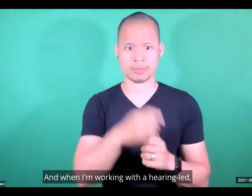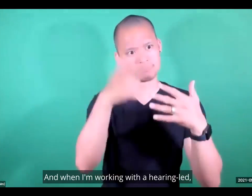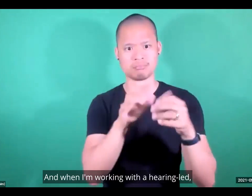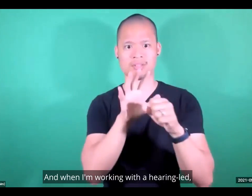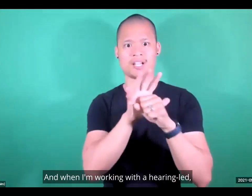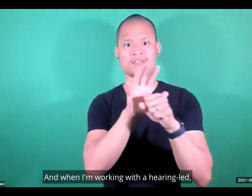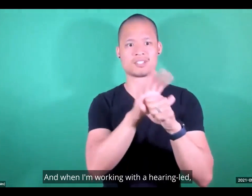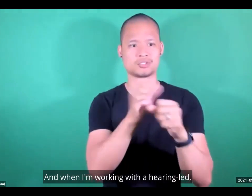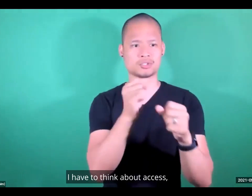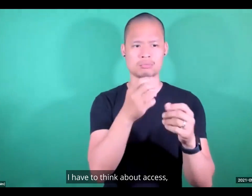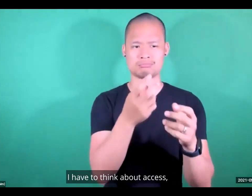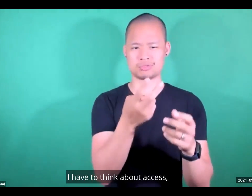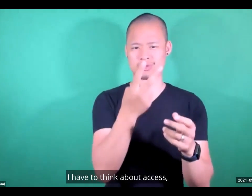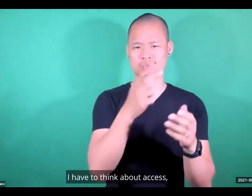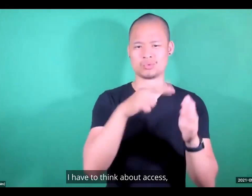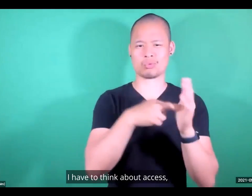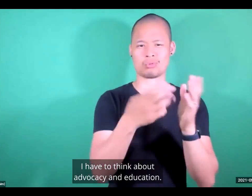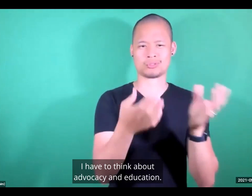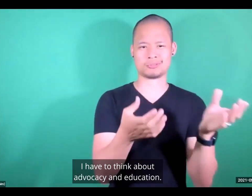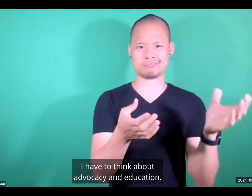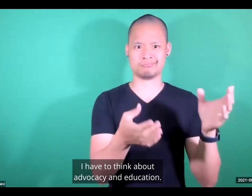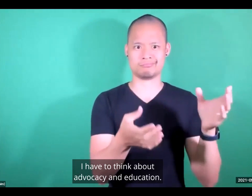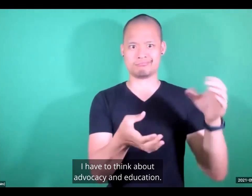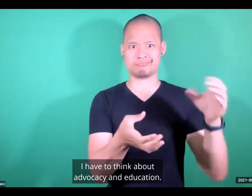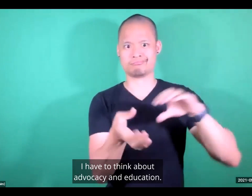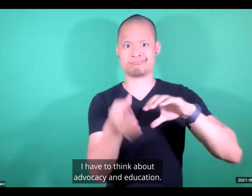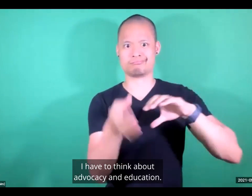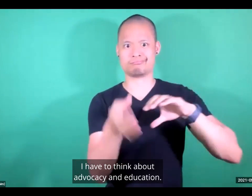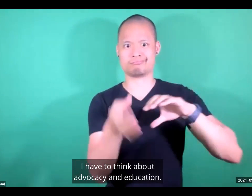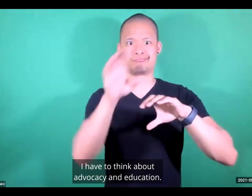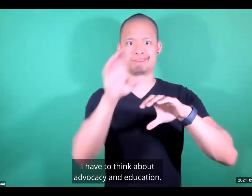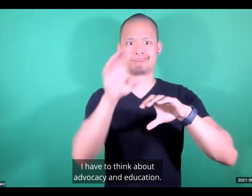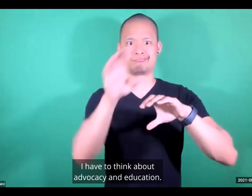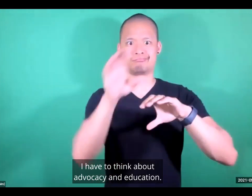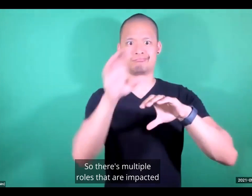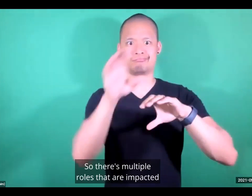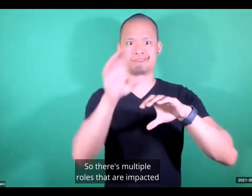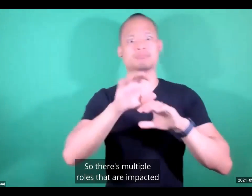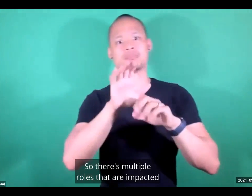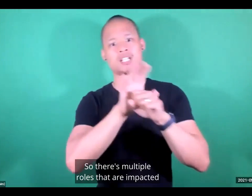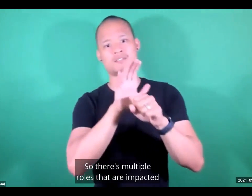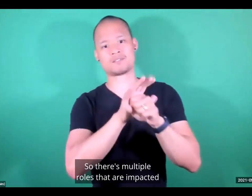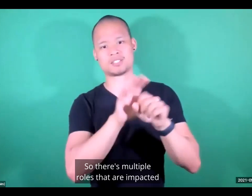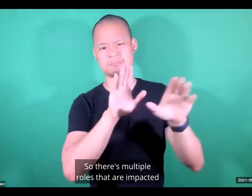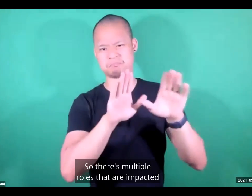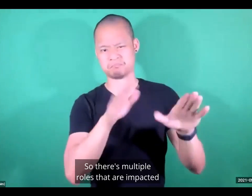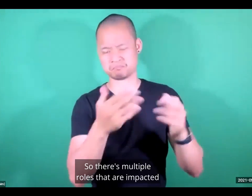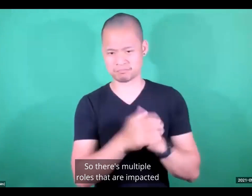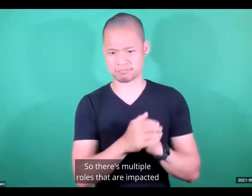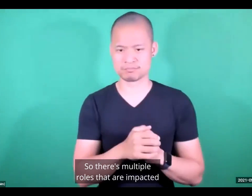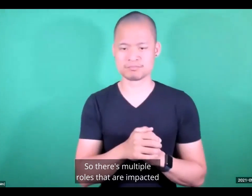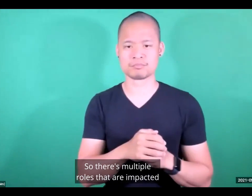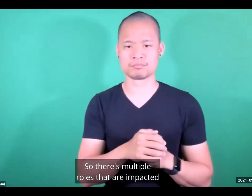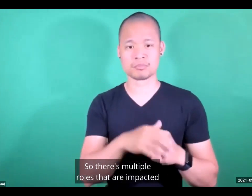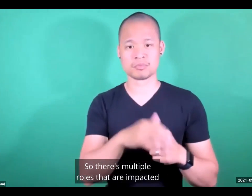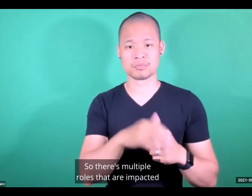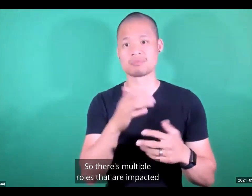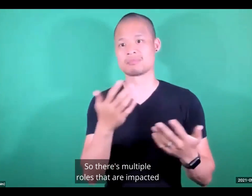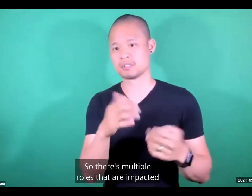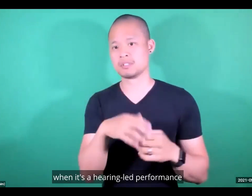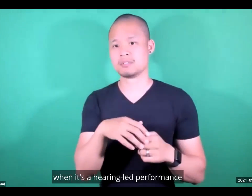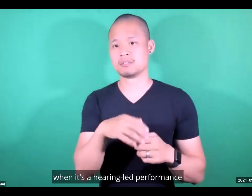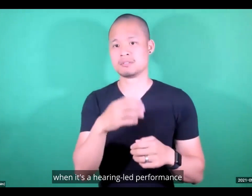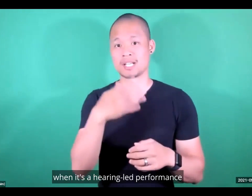And when I'm working with a hearing-led, I have to think about access. I have to think about advocacy and education. So there's multiple roles that